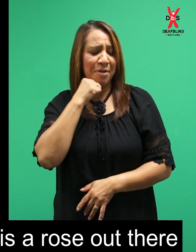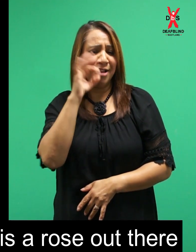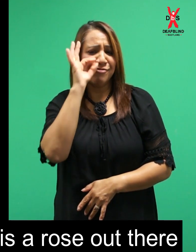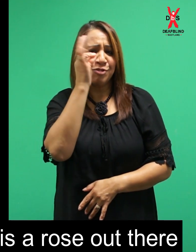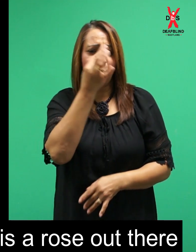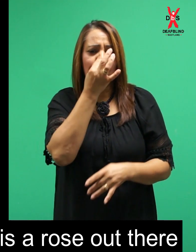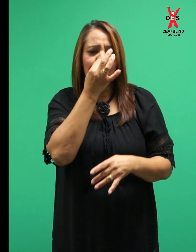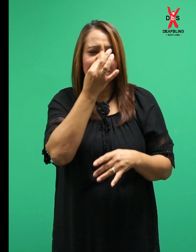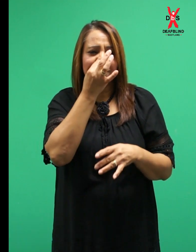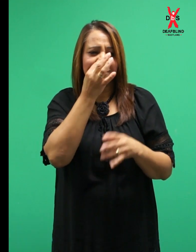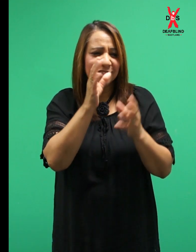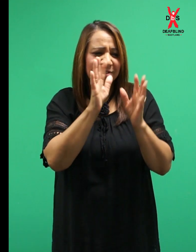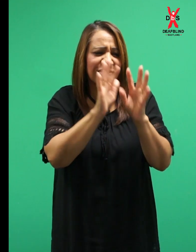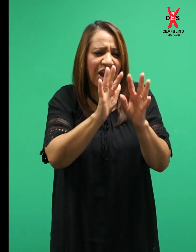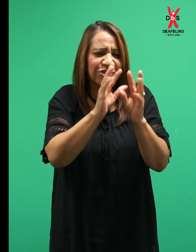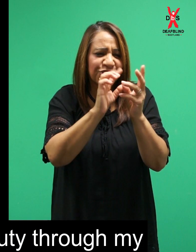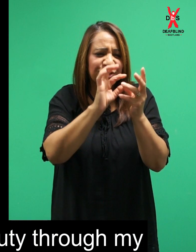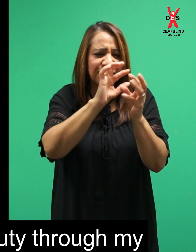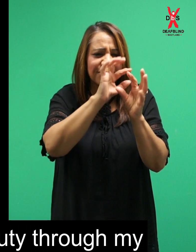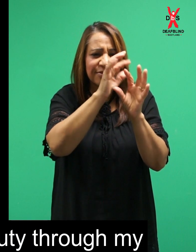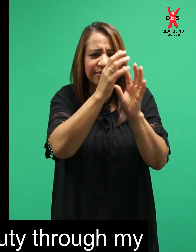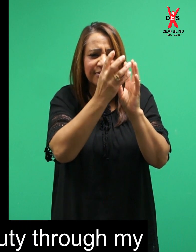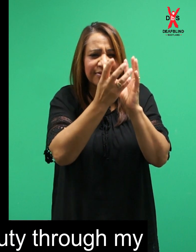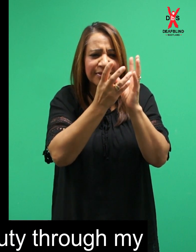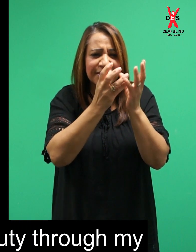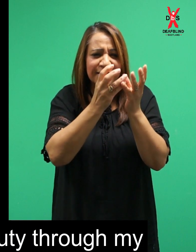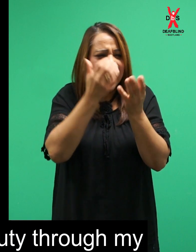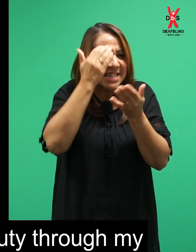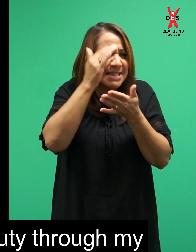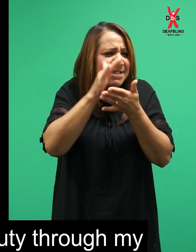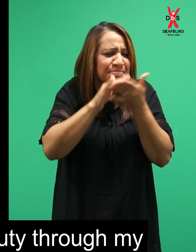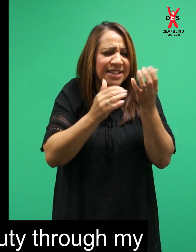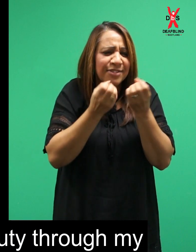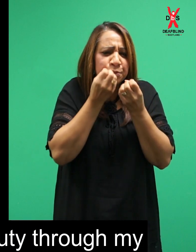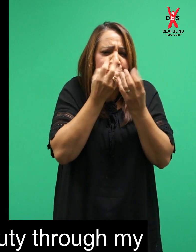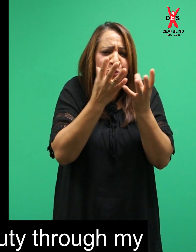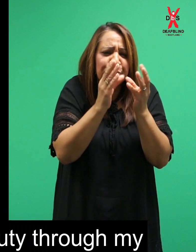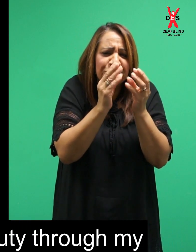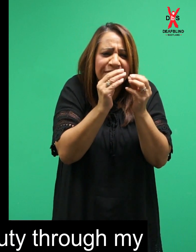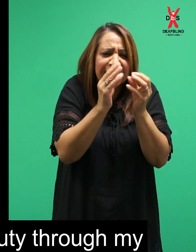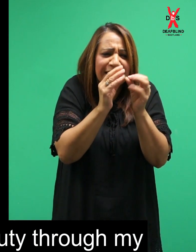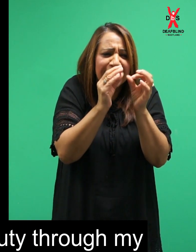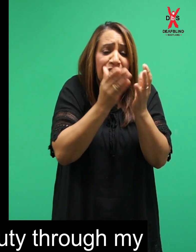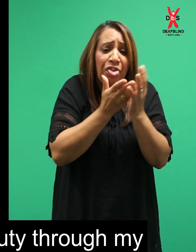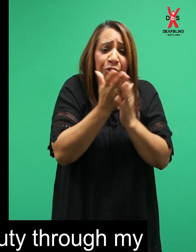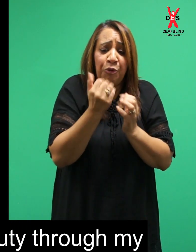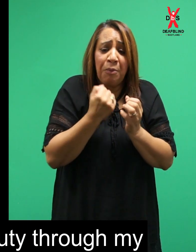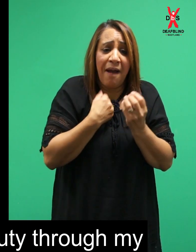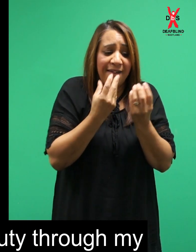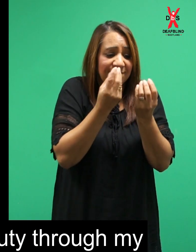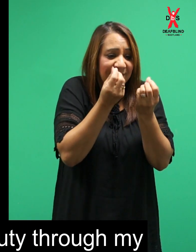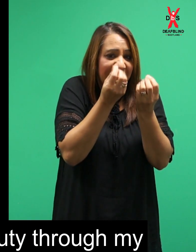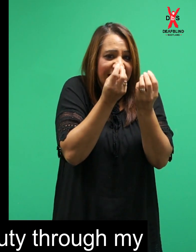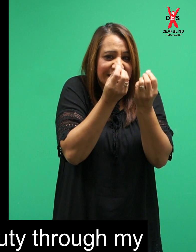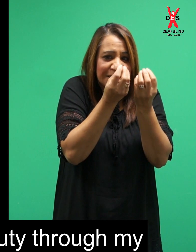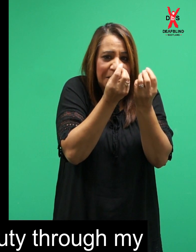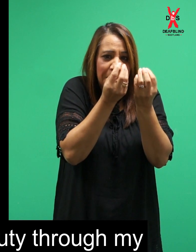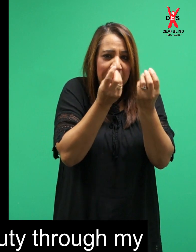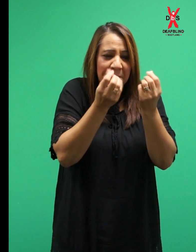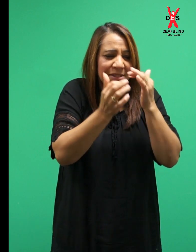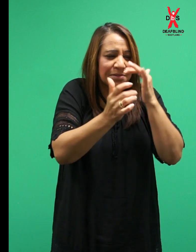And I will turn to that rose and touch it and experience its beauty through my